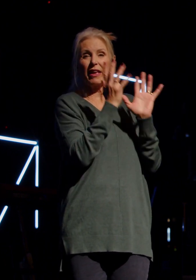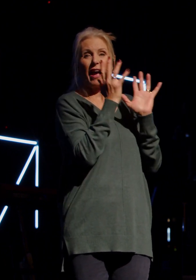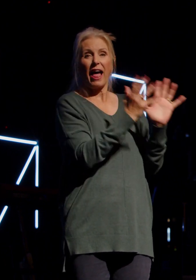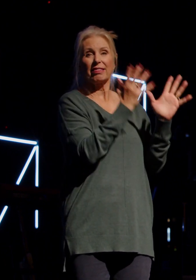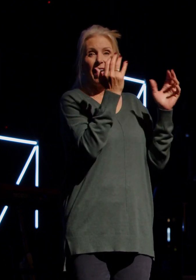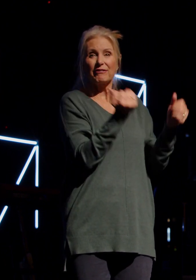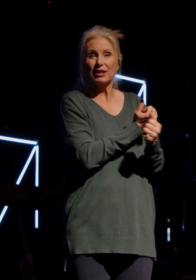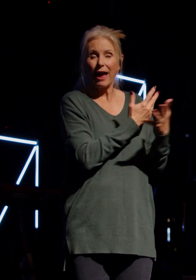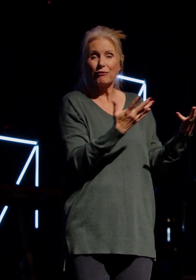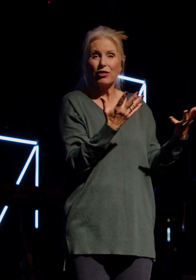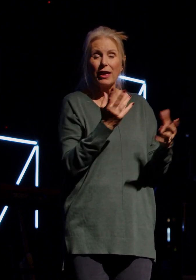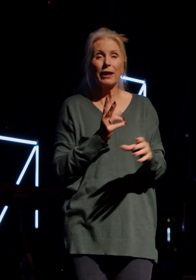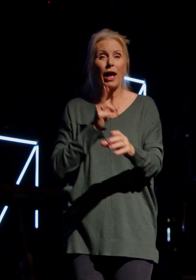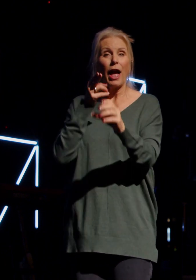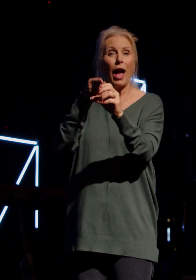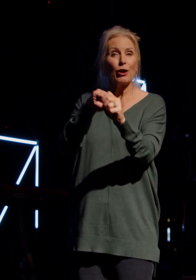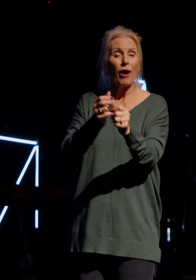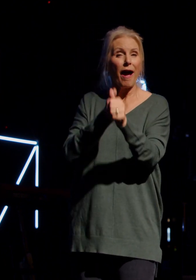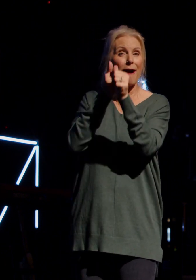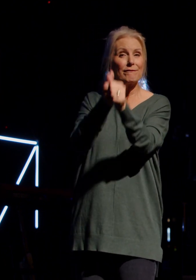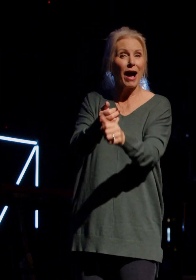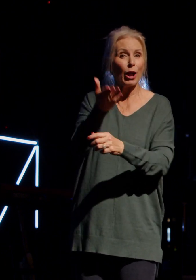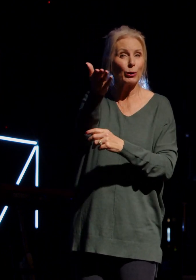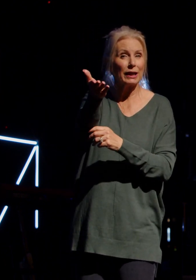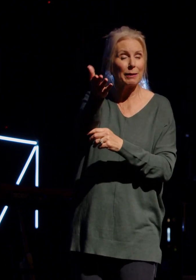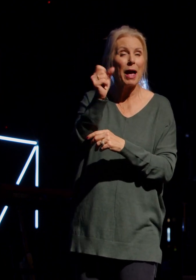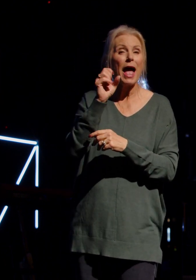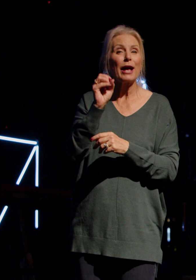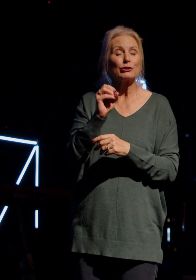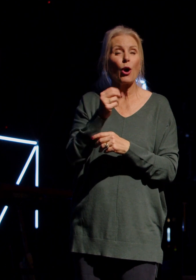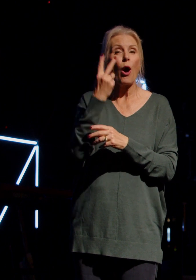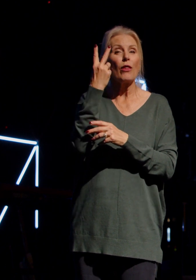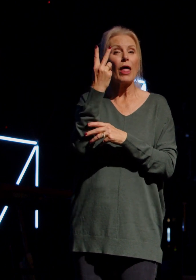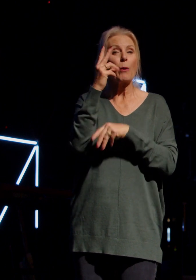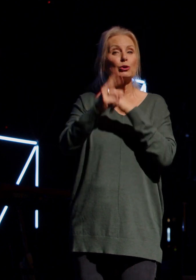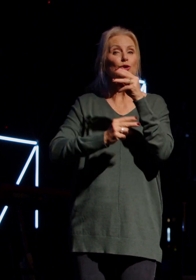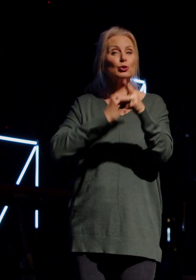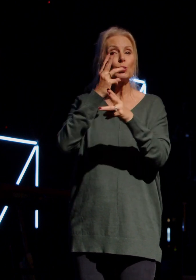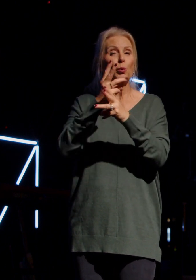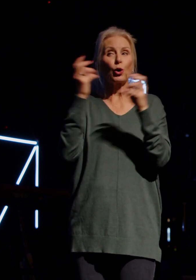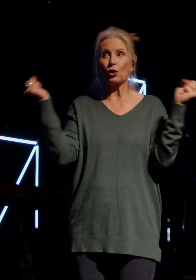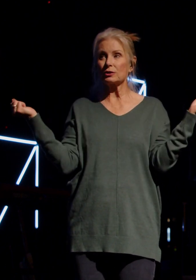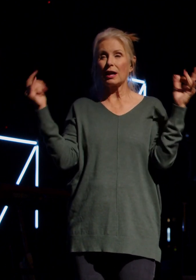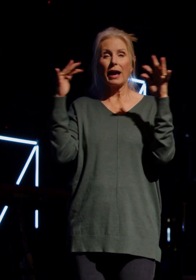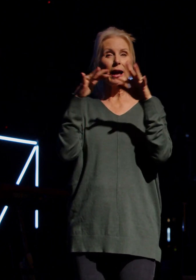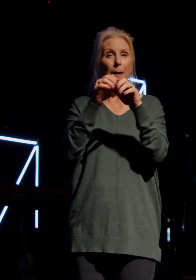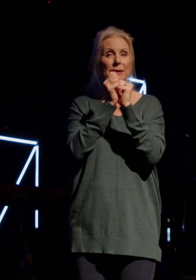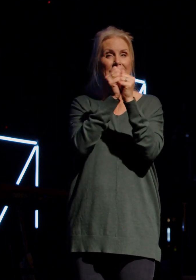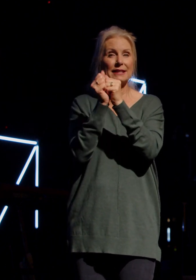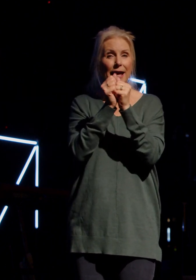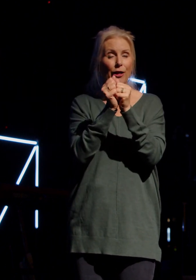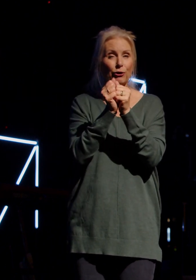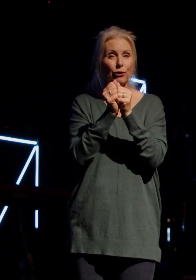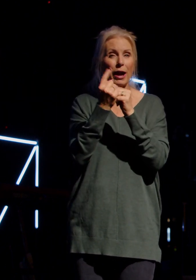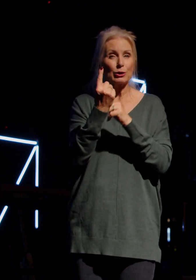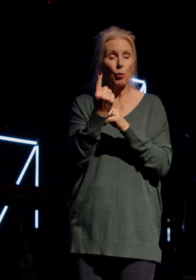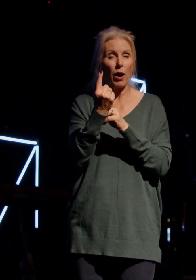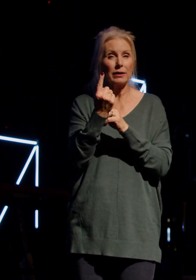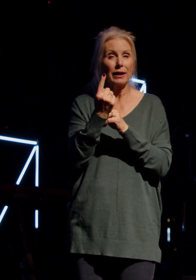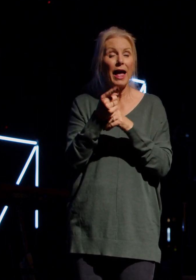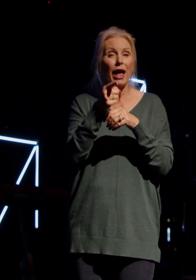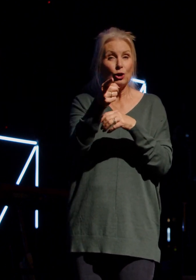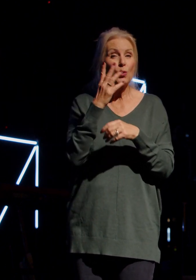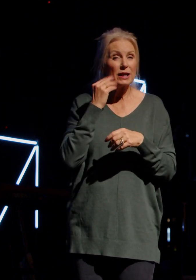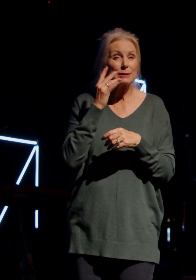and see him. The disciples were invited, and it was two worlds coming together as one. Have you ever had that